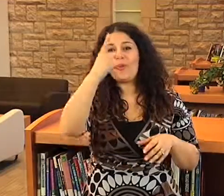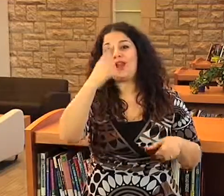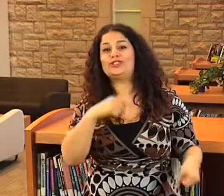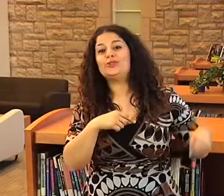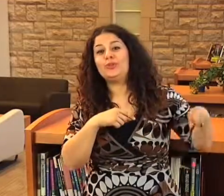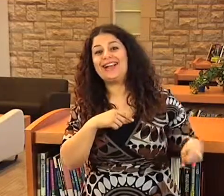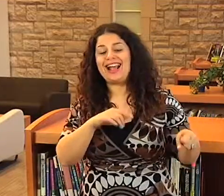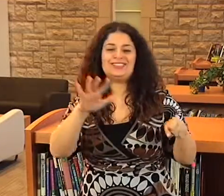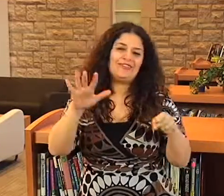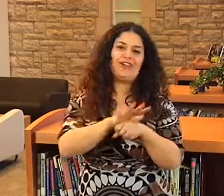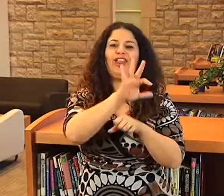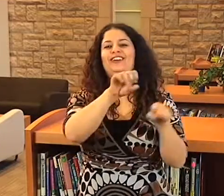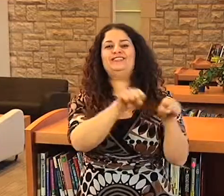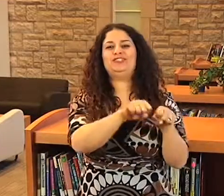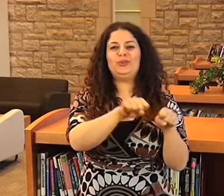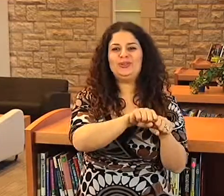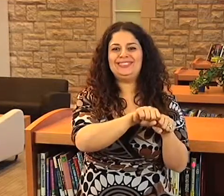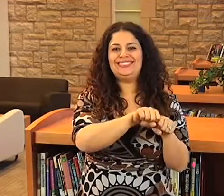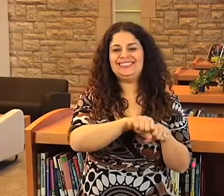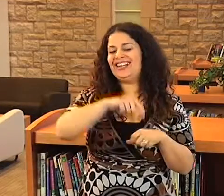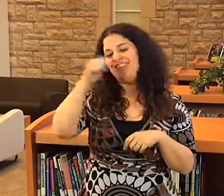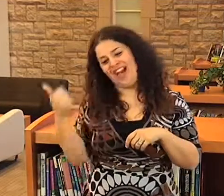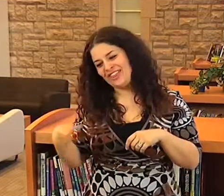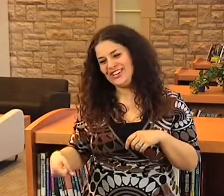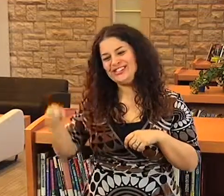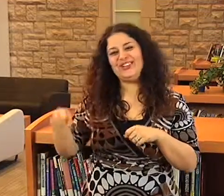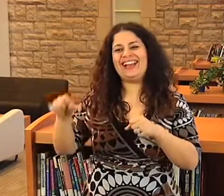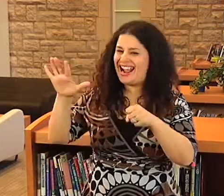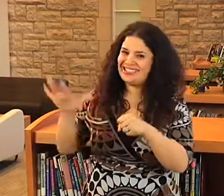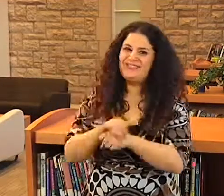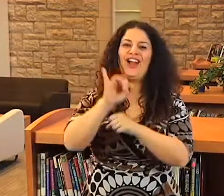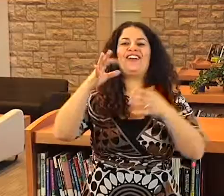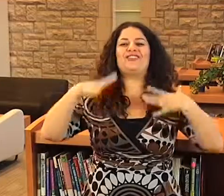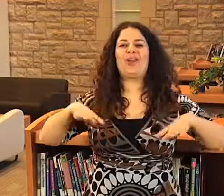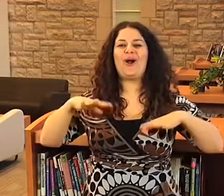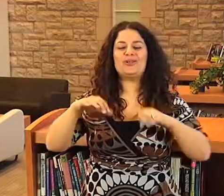things, everything in one suitcase.